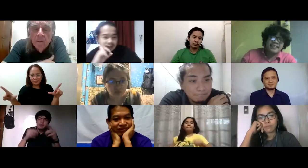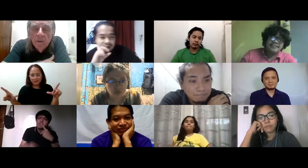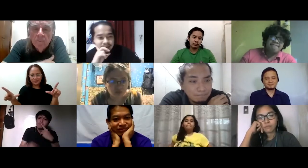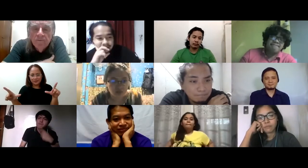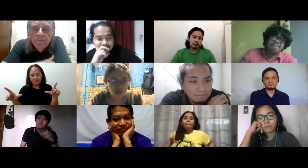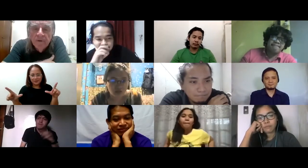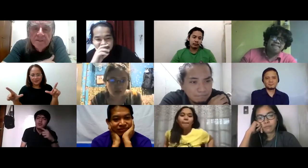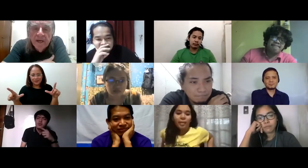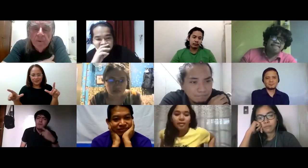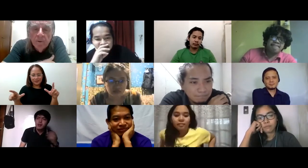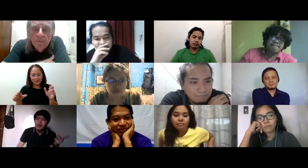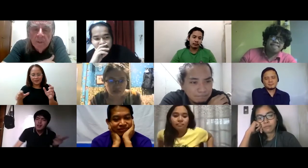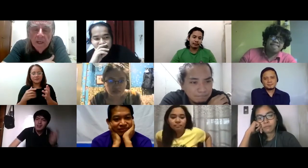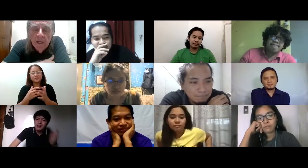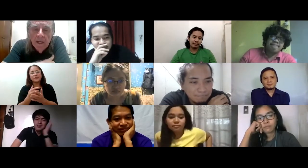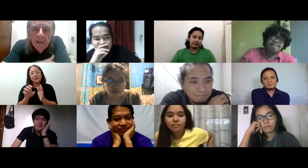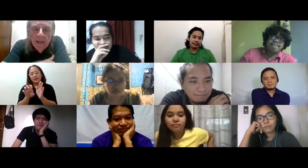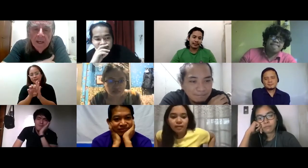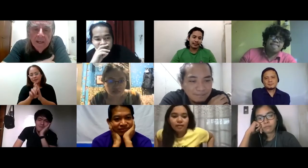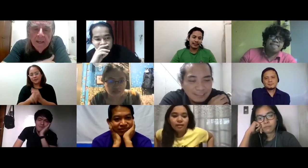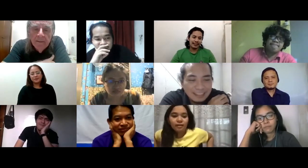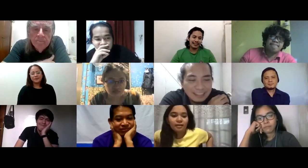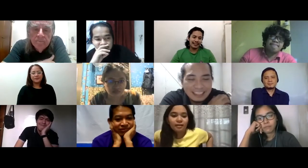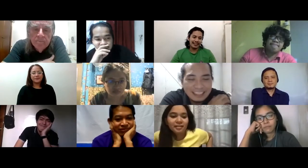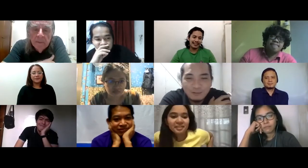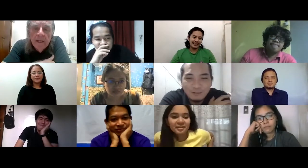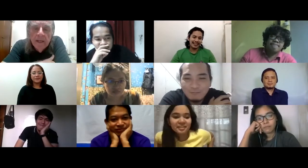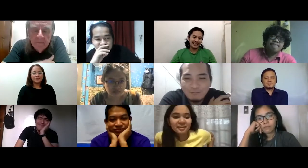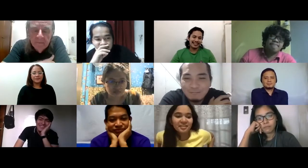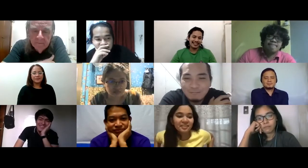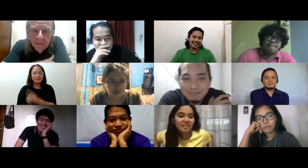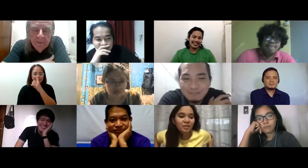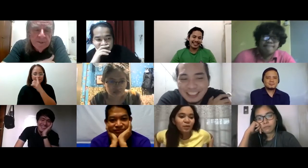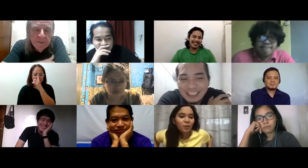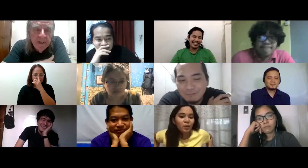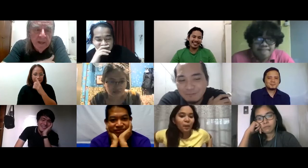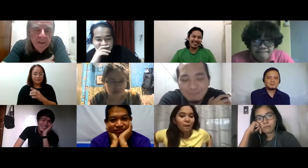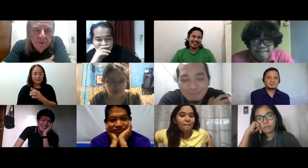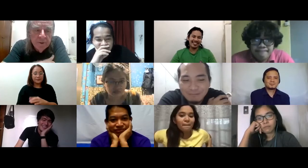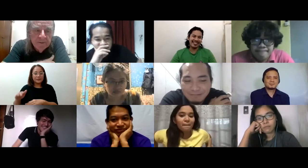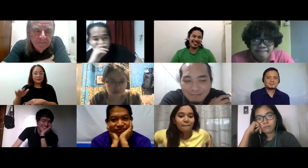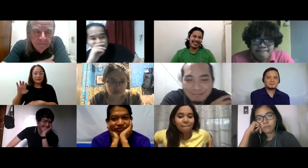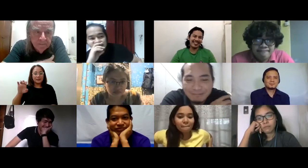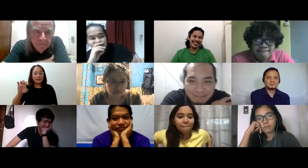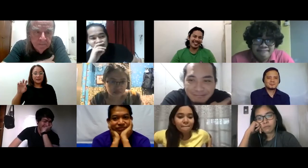So, for example, in England, people speak English.